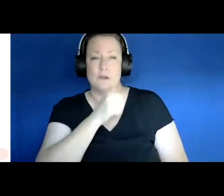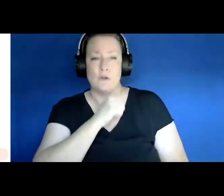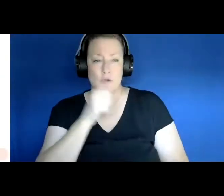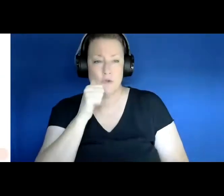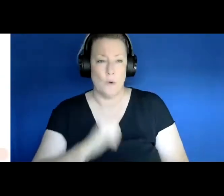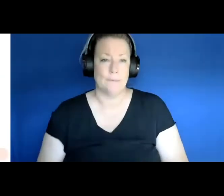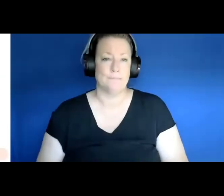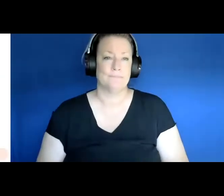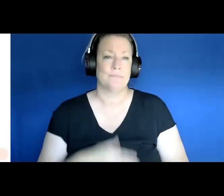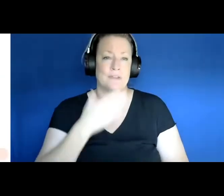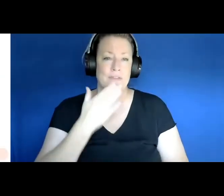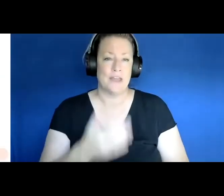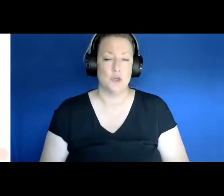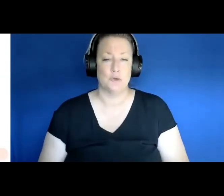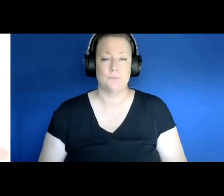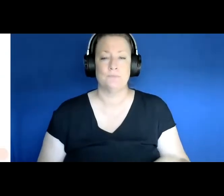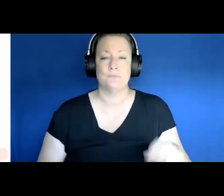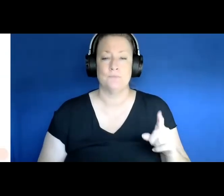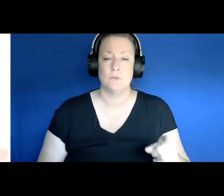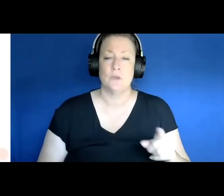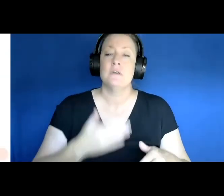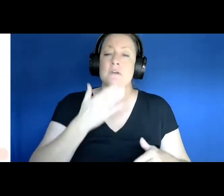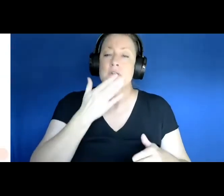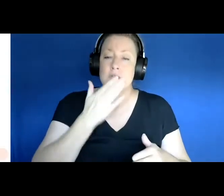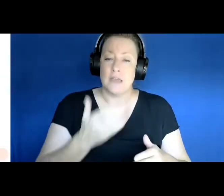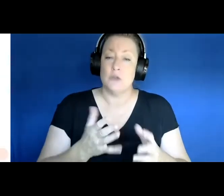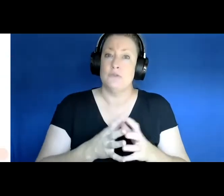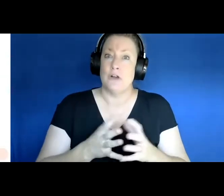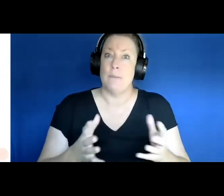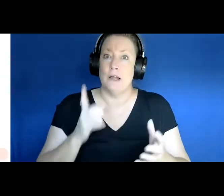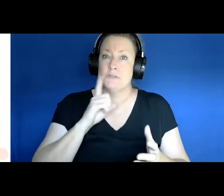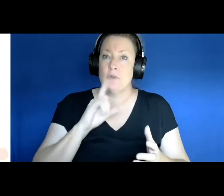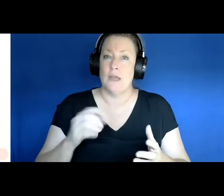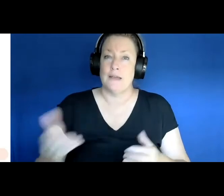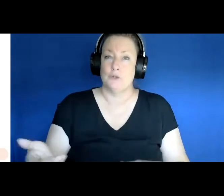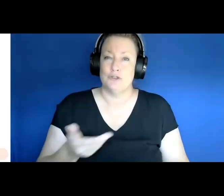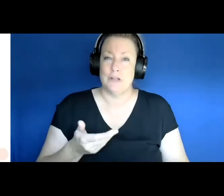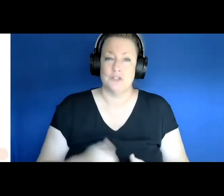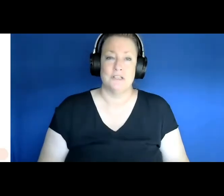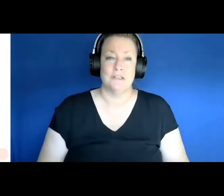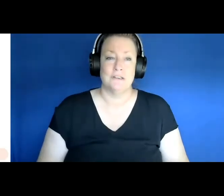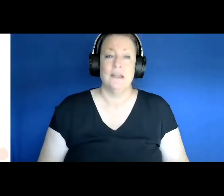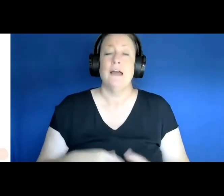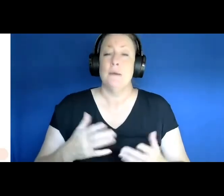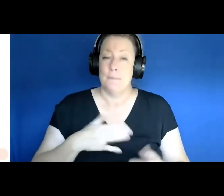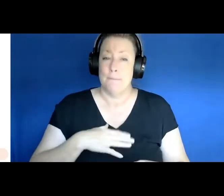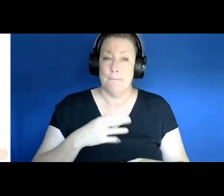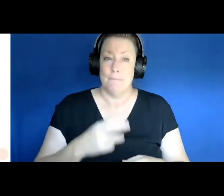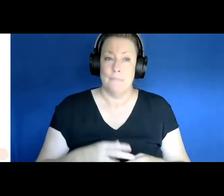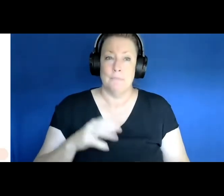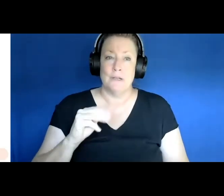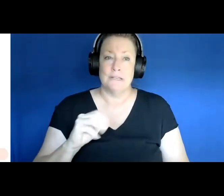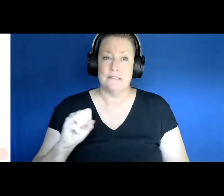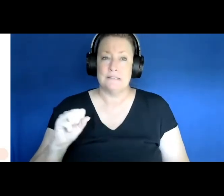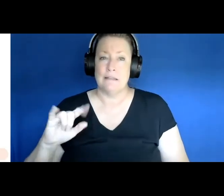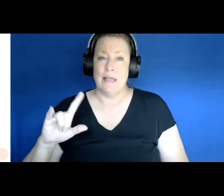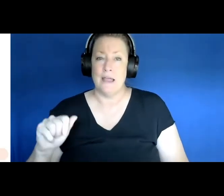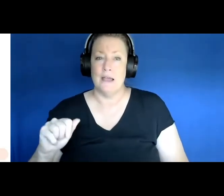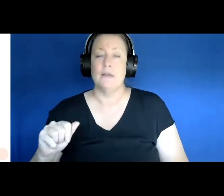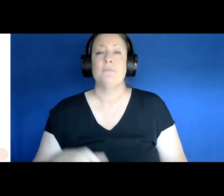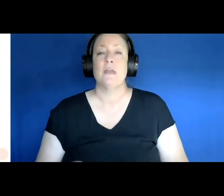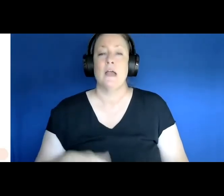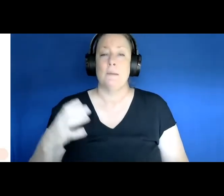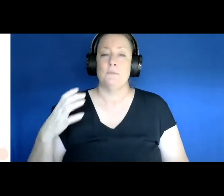Thank you very much, Laura, for that introduction. Like Laura said, my name is Martin Celaya. Buenos dias, and I'm the Chief for the Office of Assessment